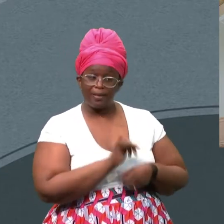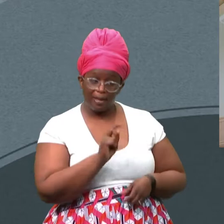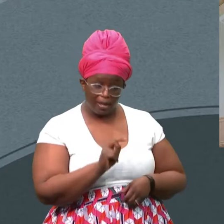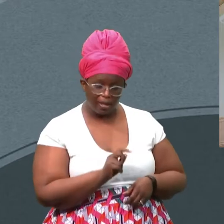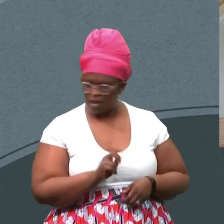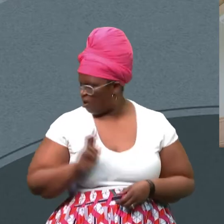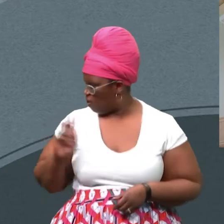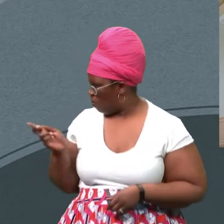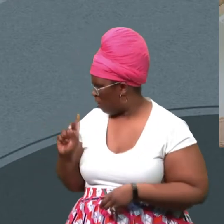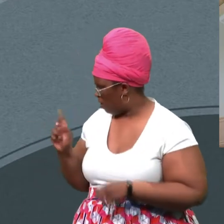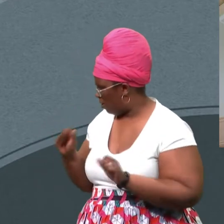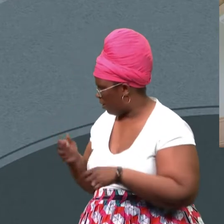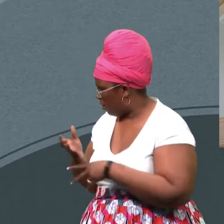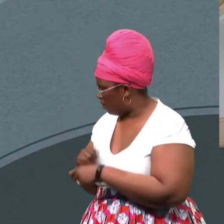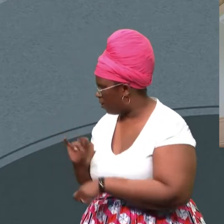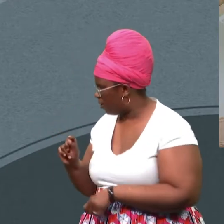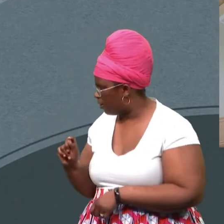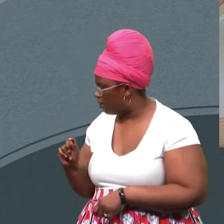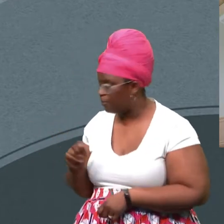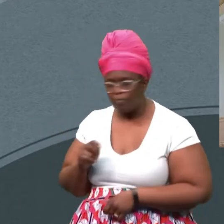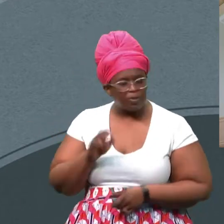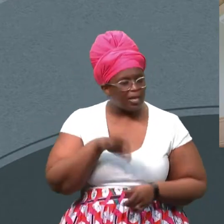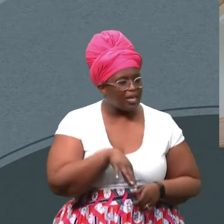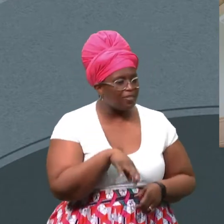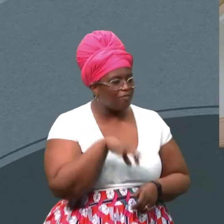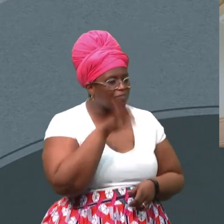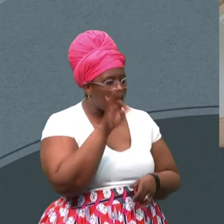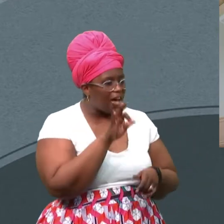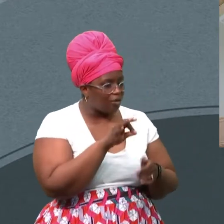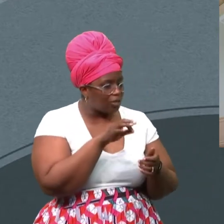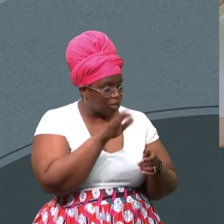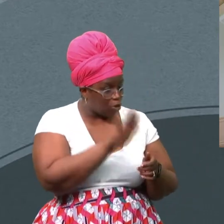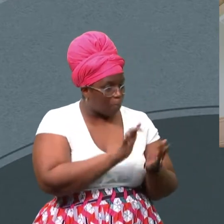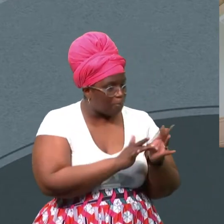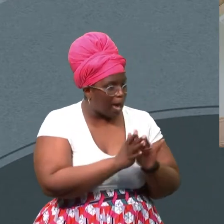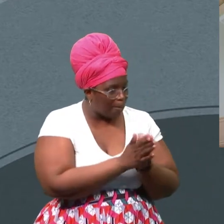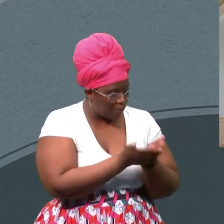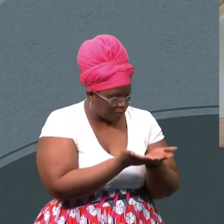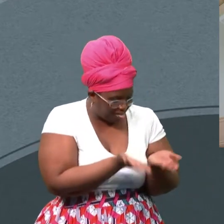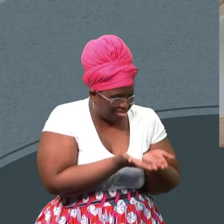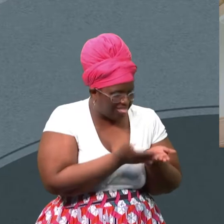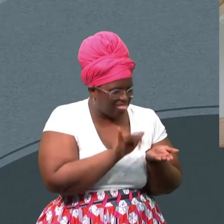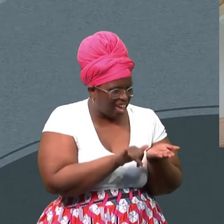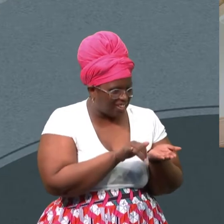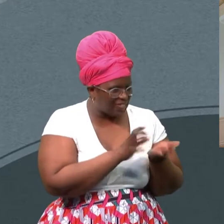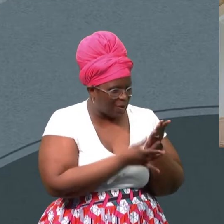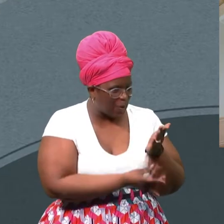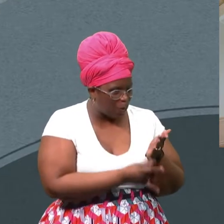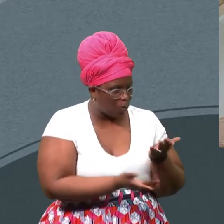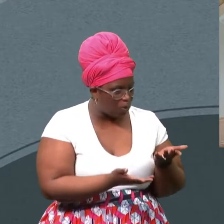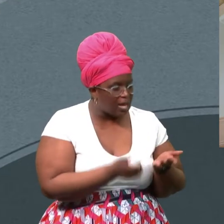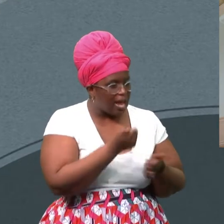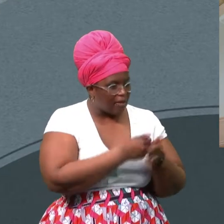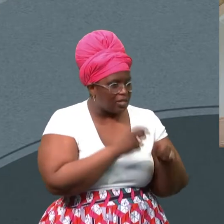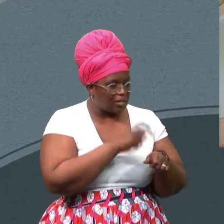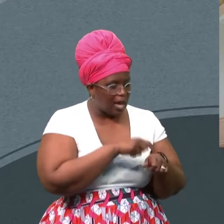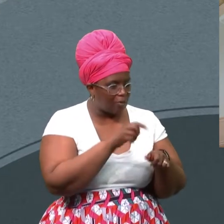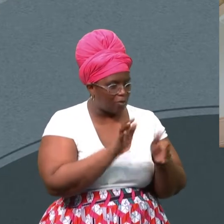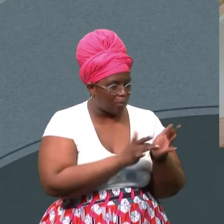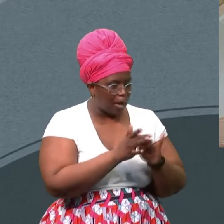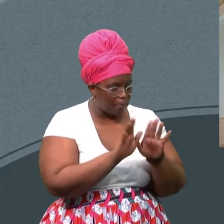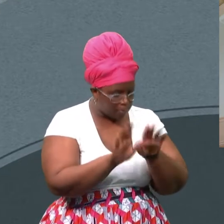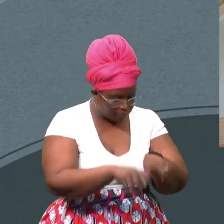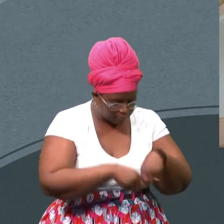Well, where in the world can I get it? He said, it's found in the palm of your hand. Every time you pick up your word,